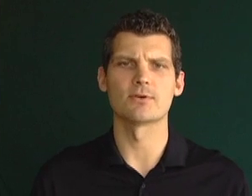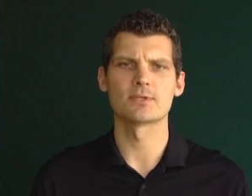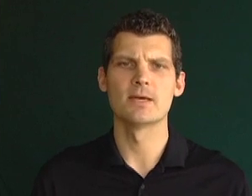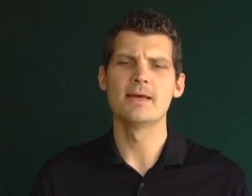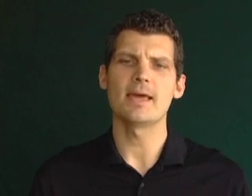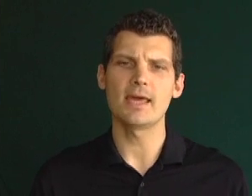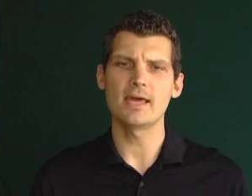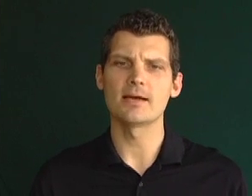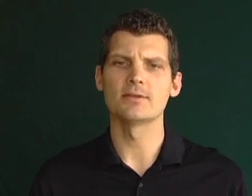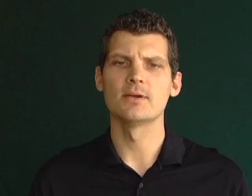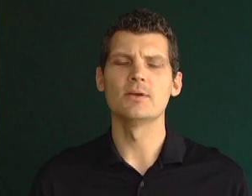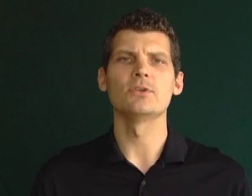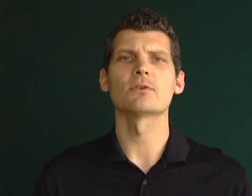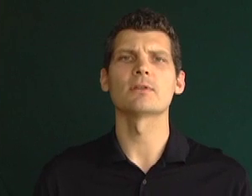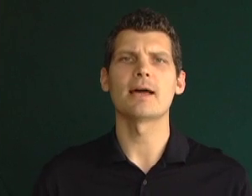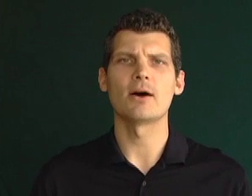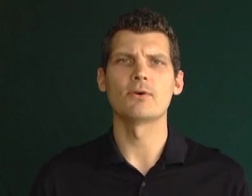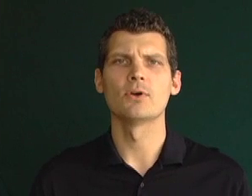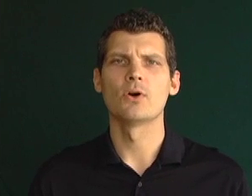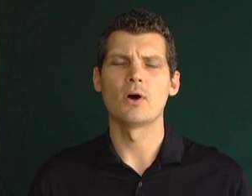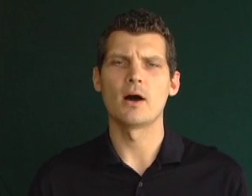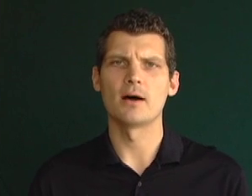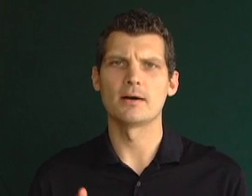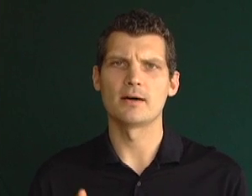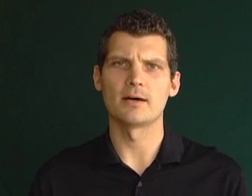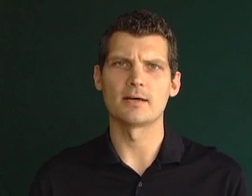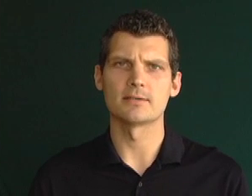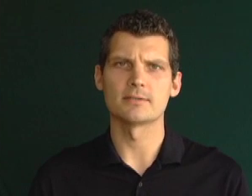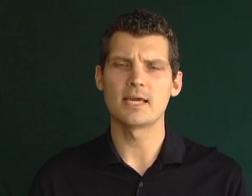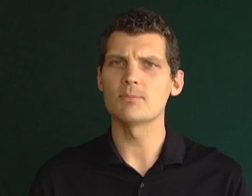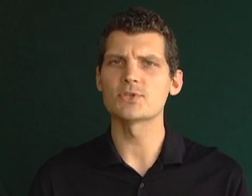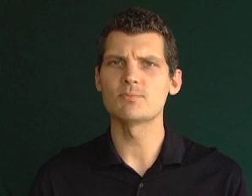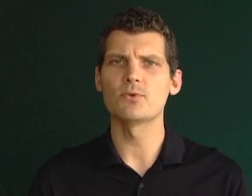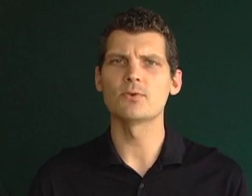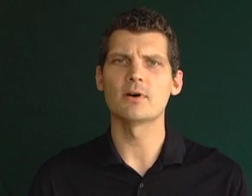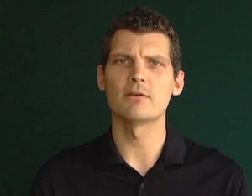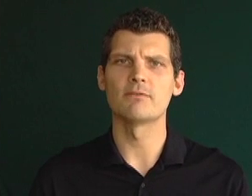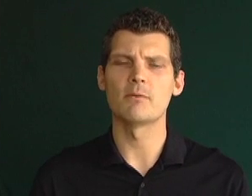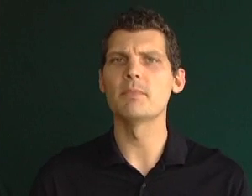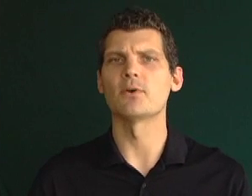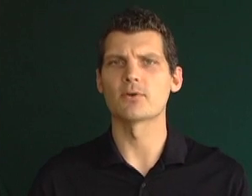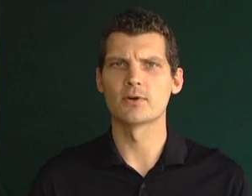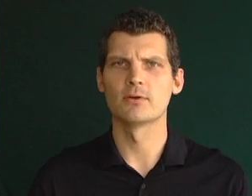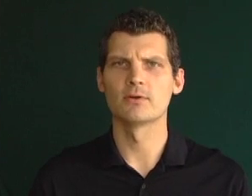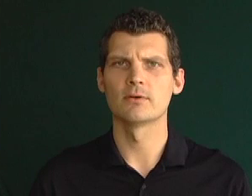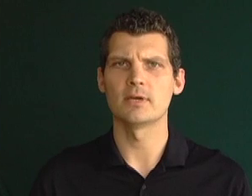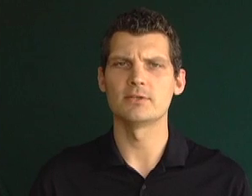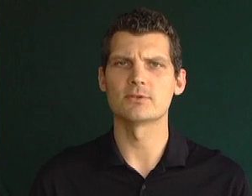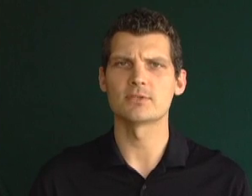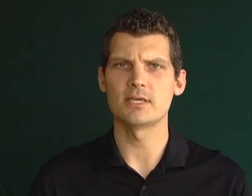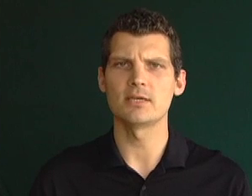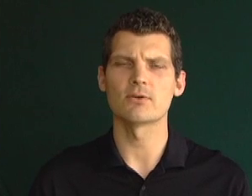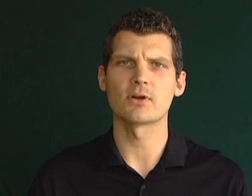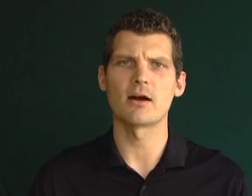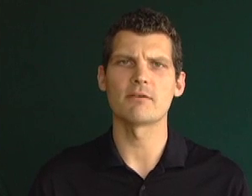those. And you're allowed a tablespoon of milk in your tea or coffee